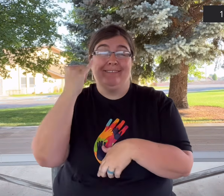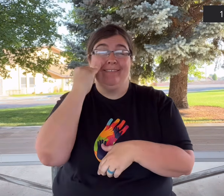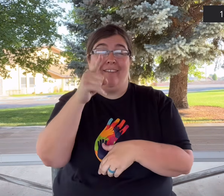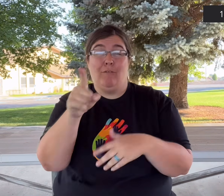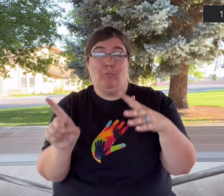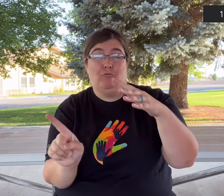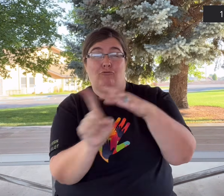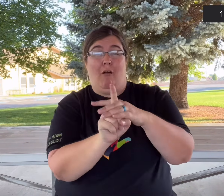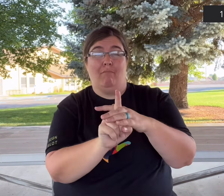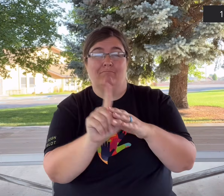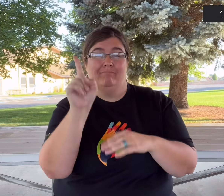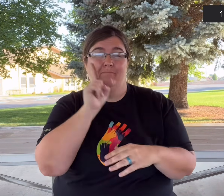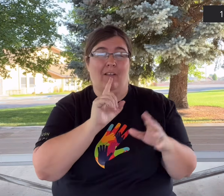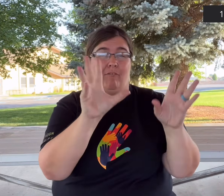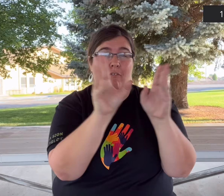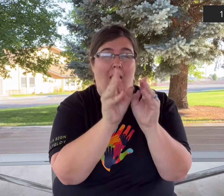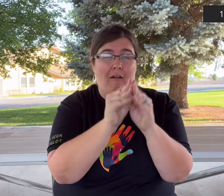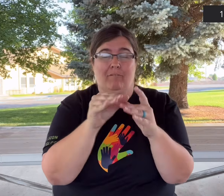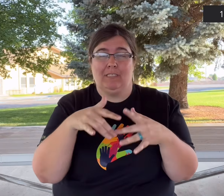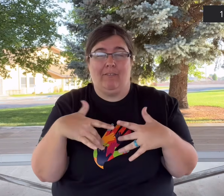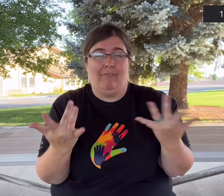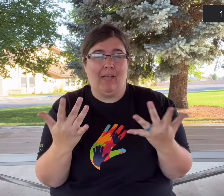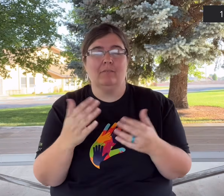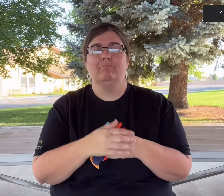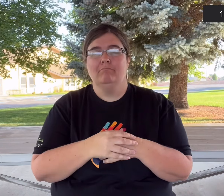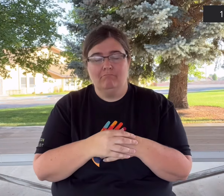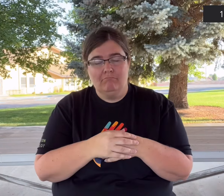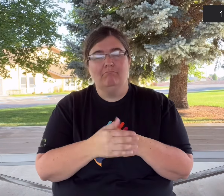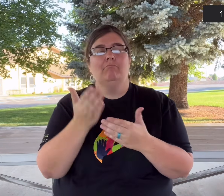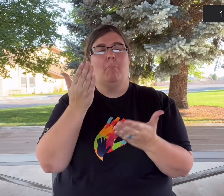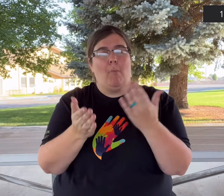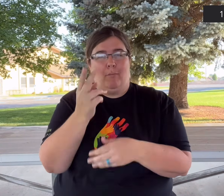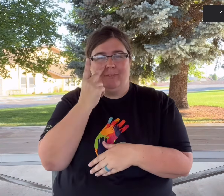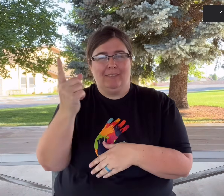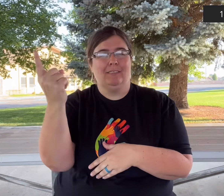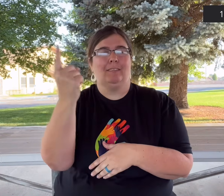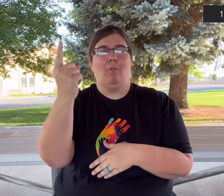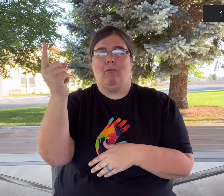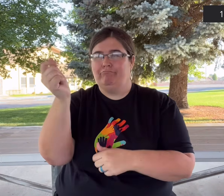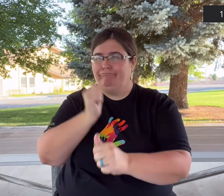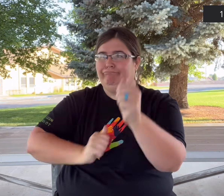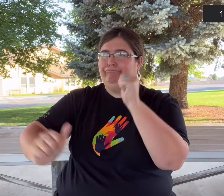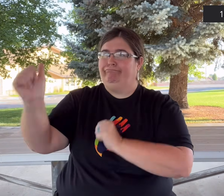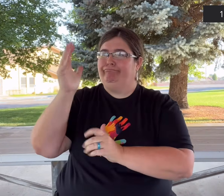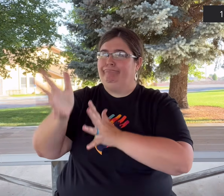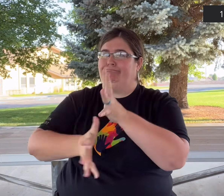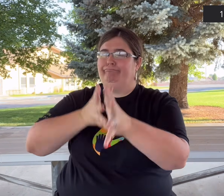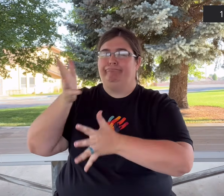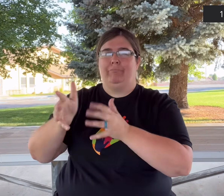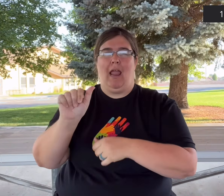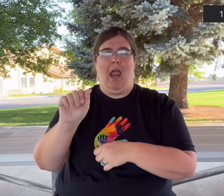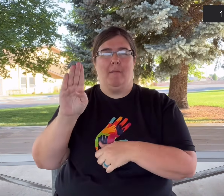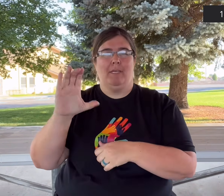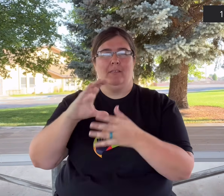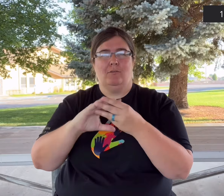ABC stories. If you go to a deaf conference or a deaf event, chances are you will see someone performing an ABC story. Now, these